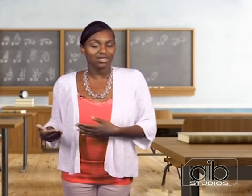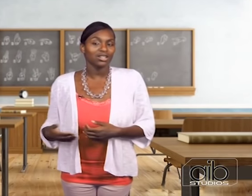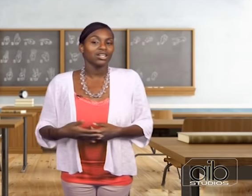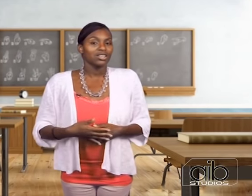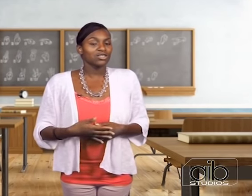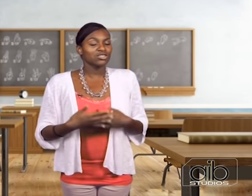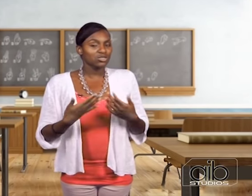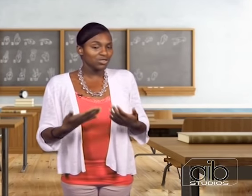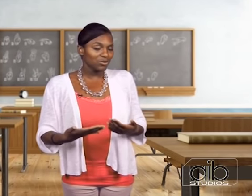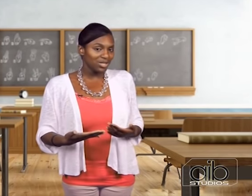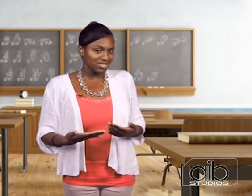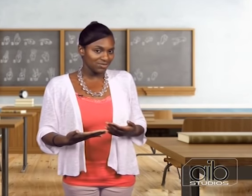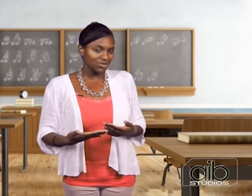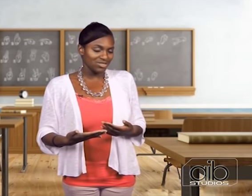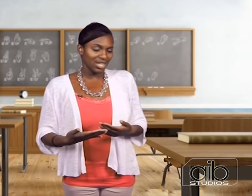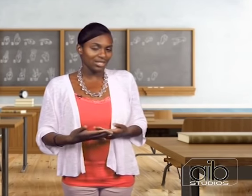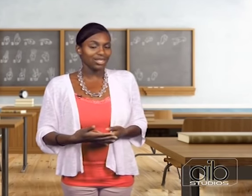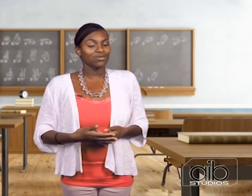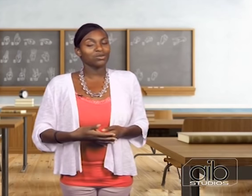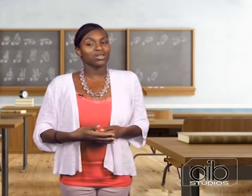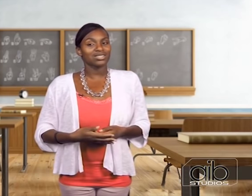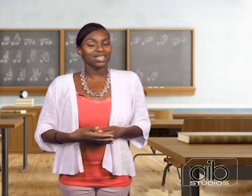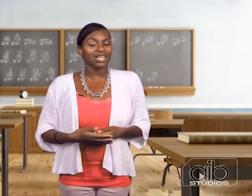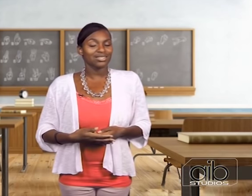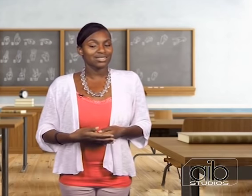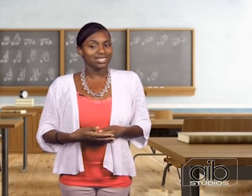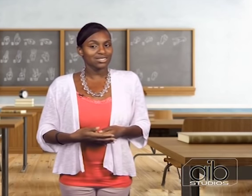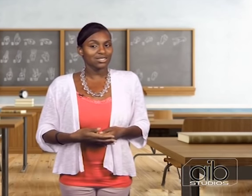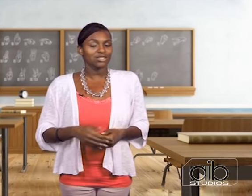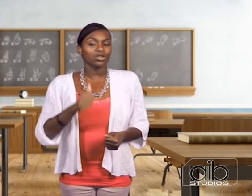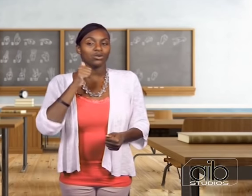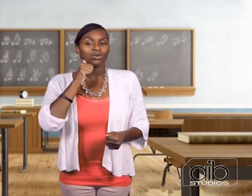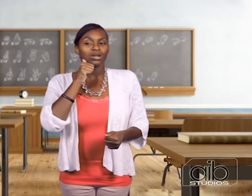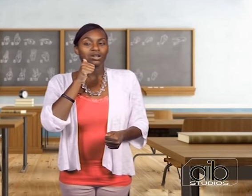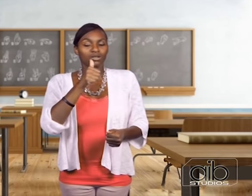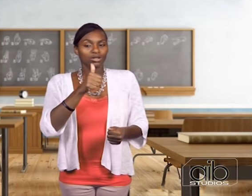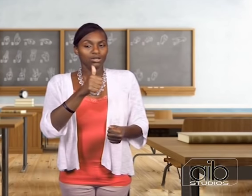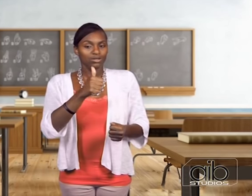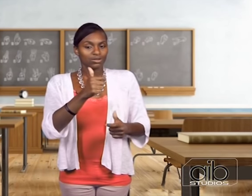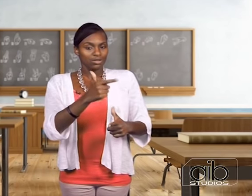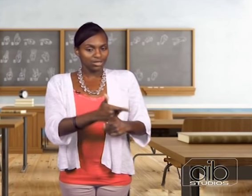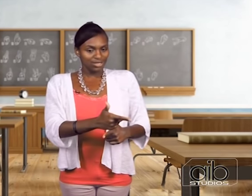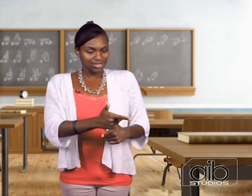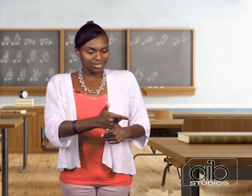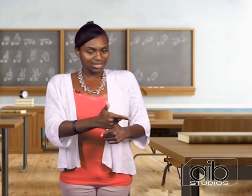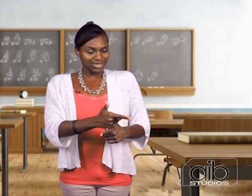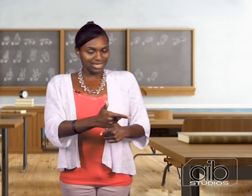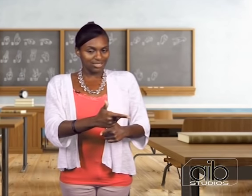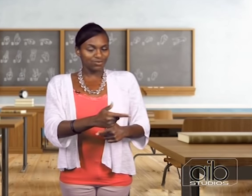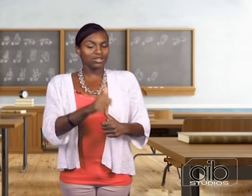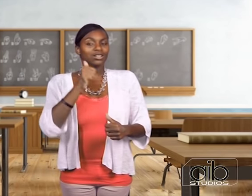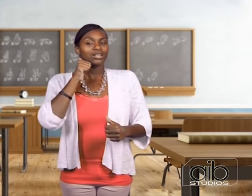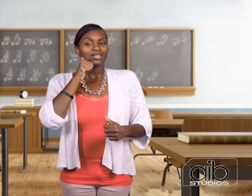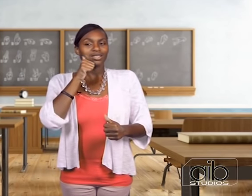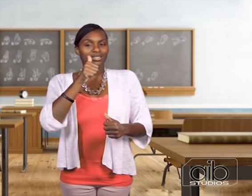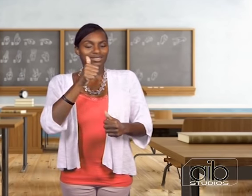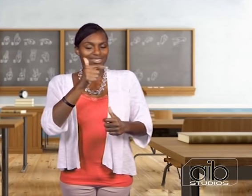sister, there's two different ways of you sign it. If you want to sign sister, you go girl like this for